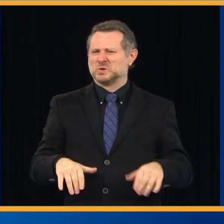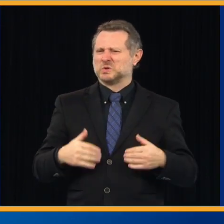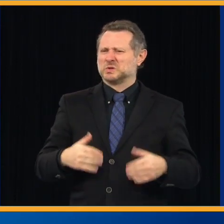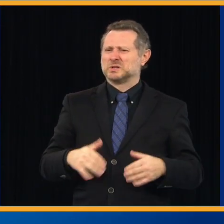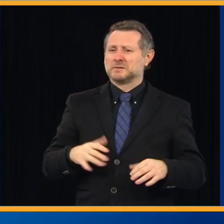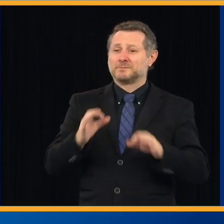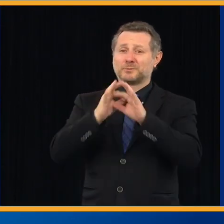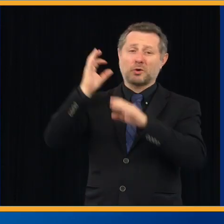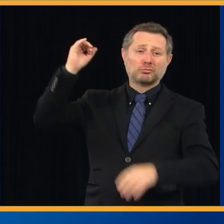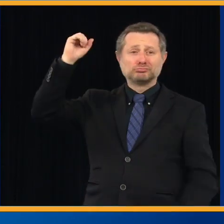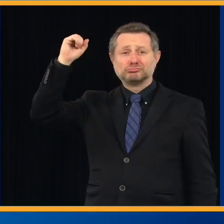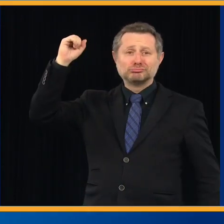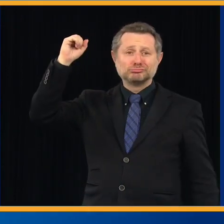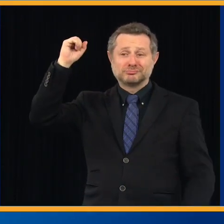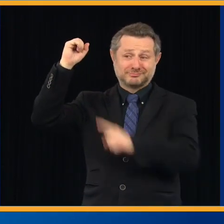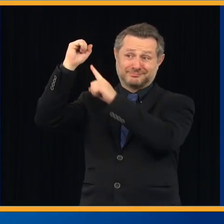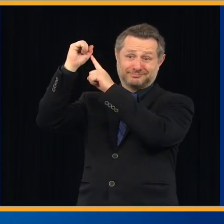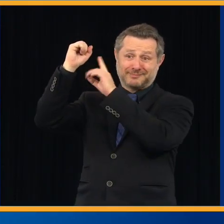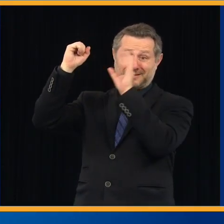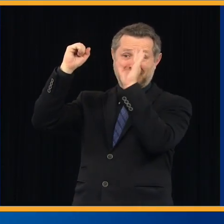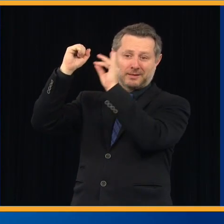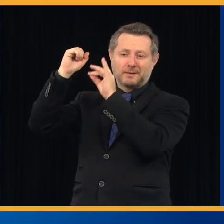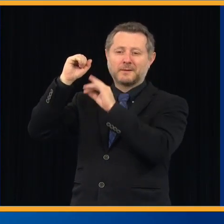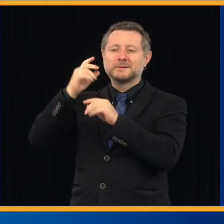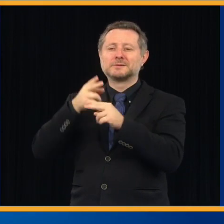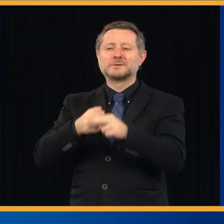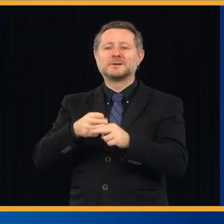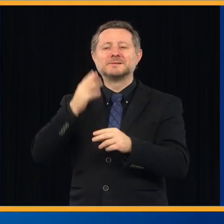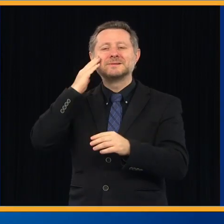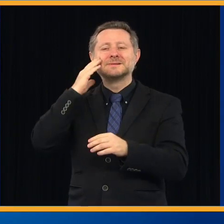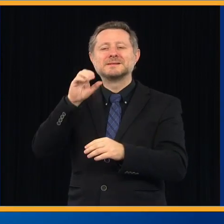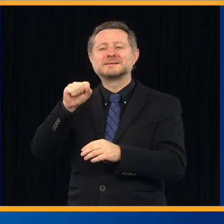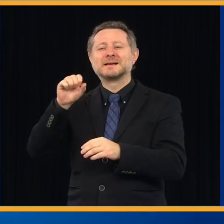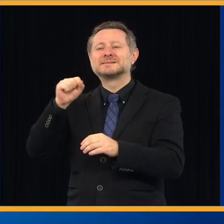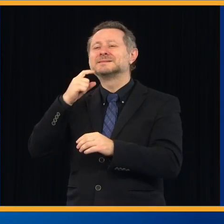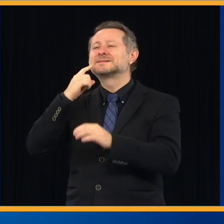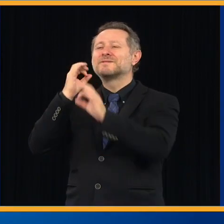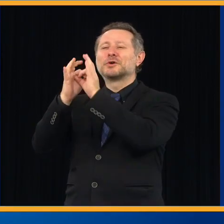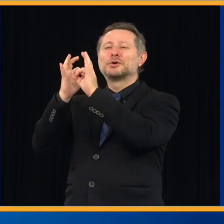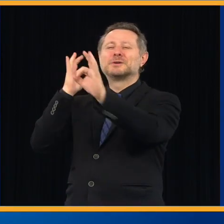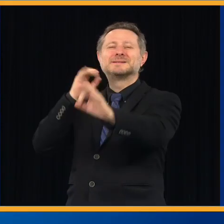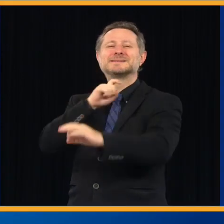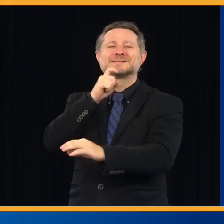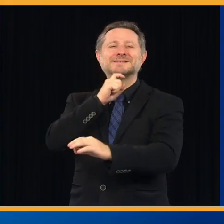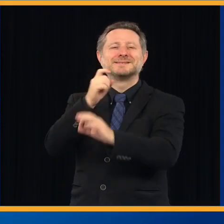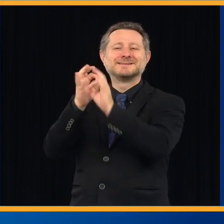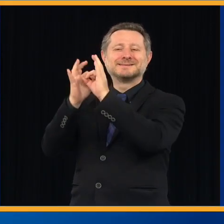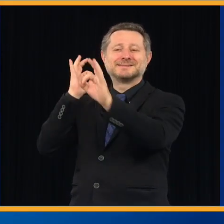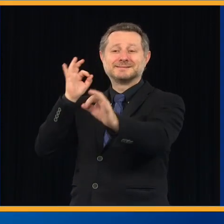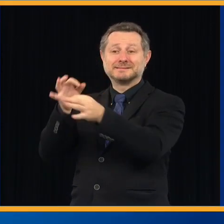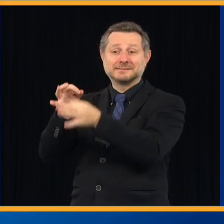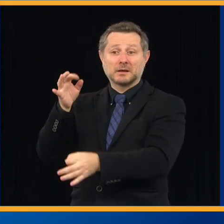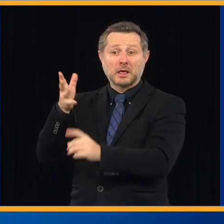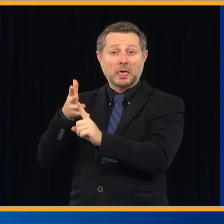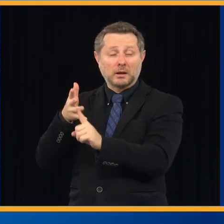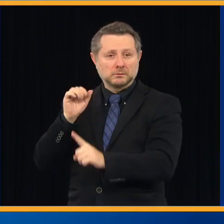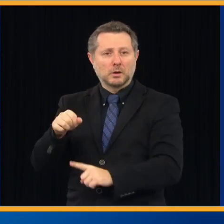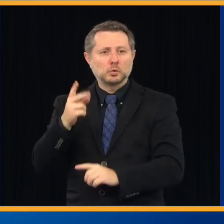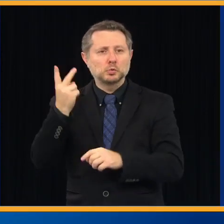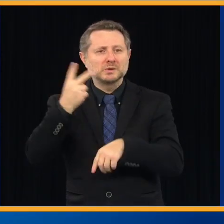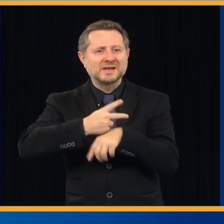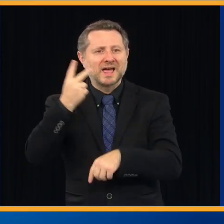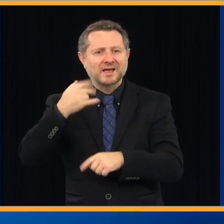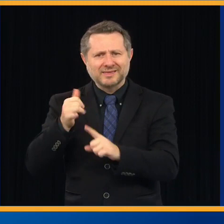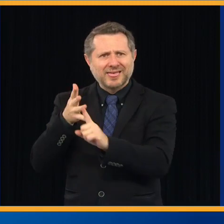they're all stainless steel. So to make sure the transit workers are safe, to make sure the riding public is safe, the best thing you can do